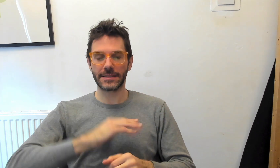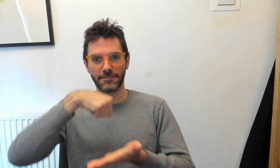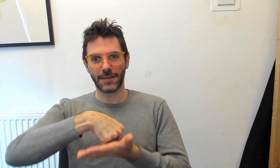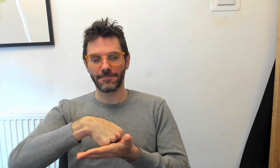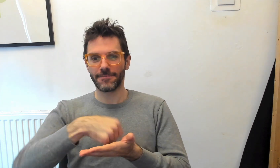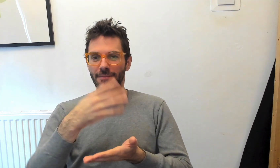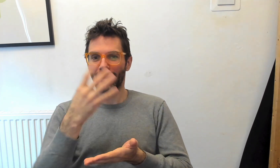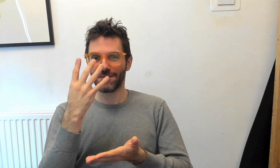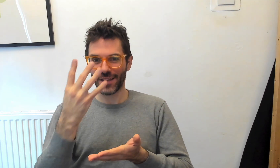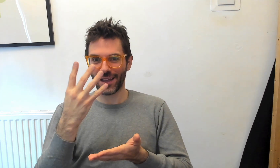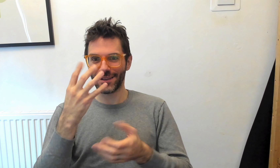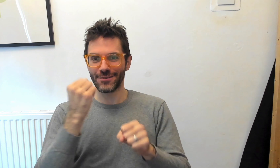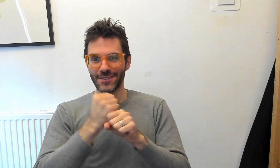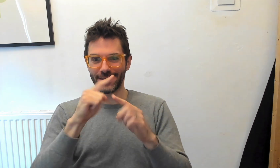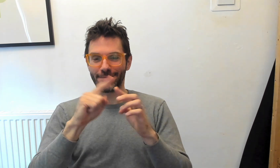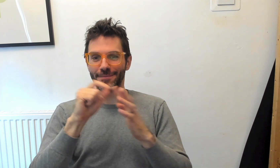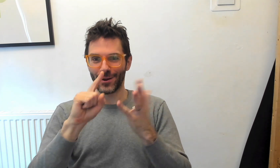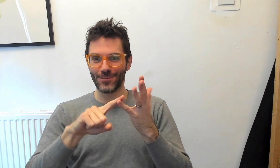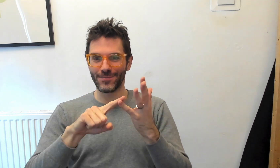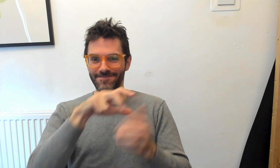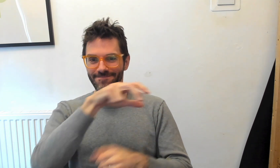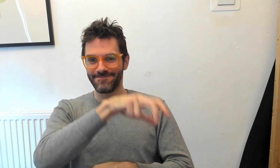minimum 4 GPU.